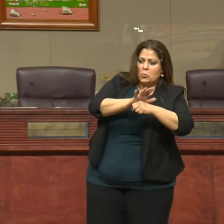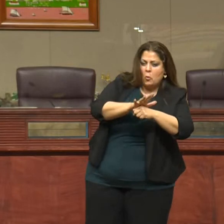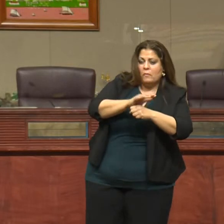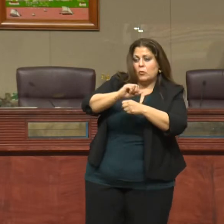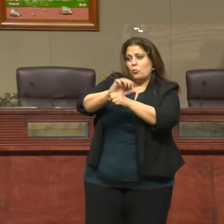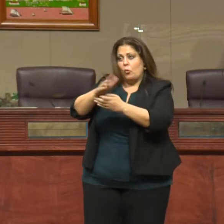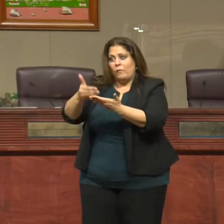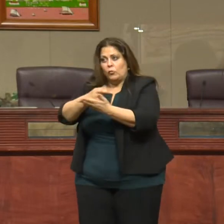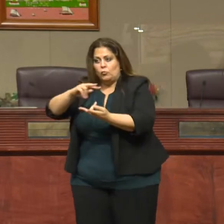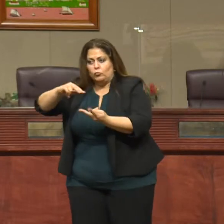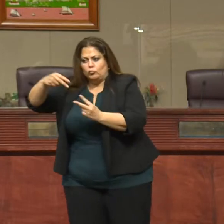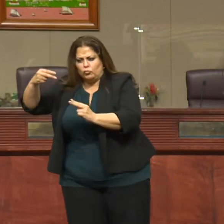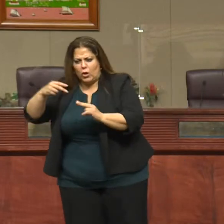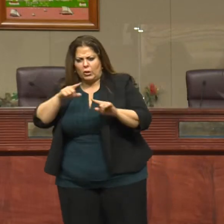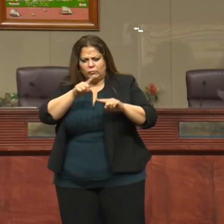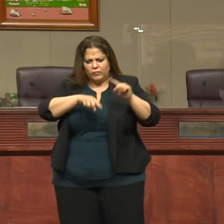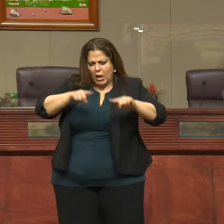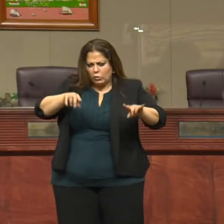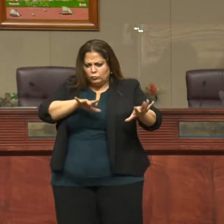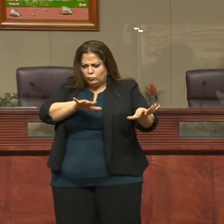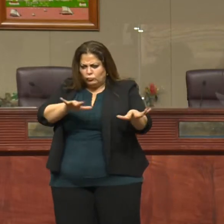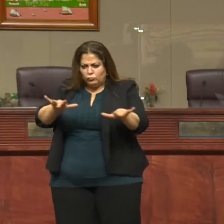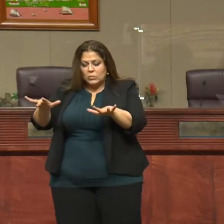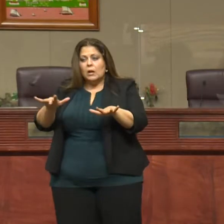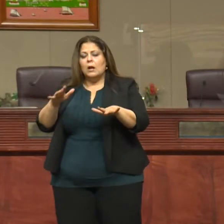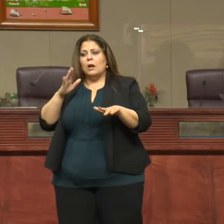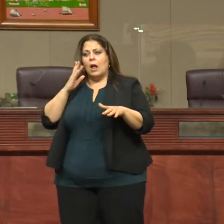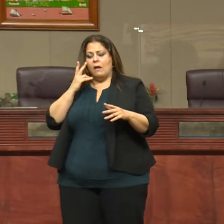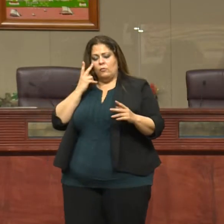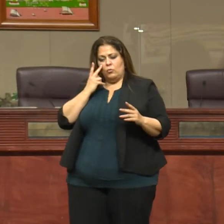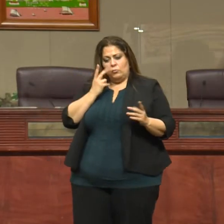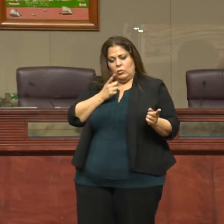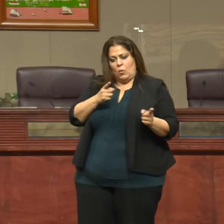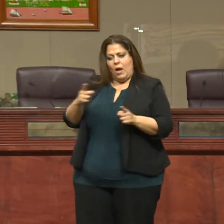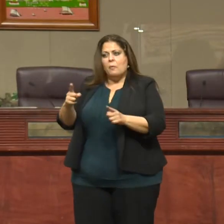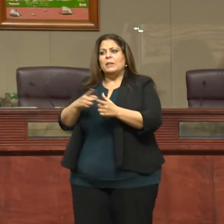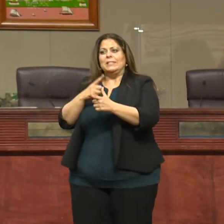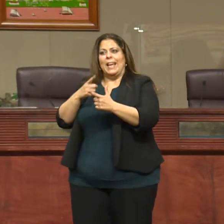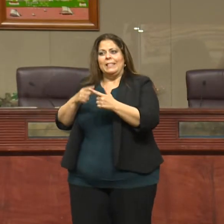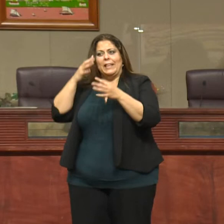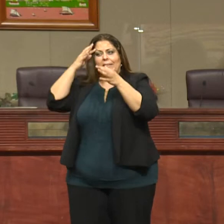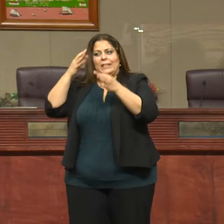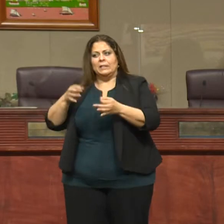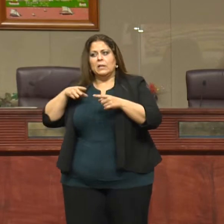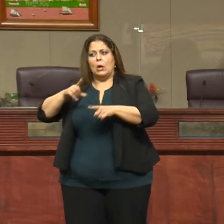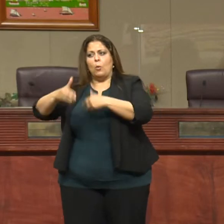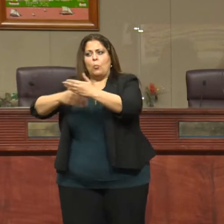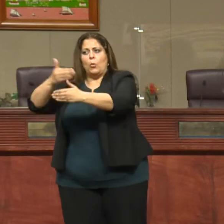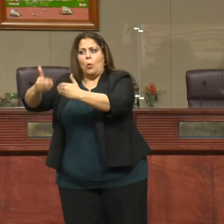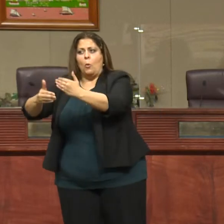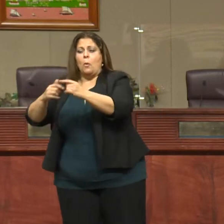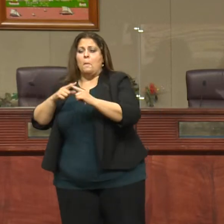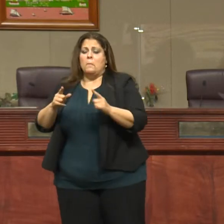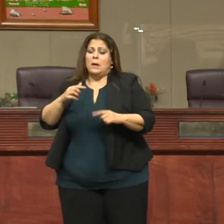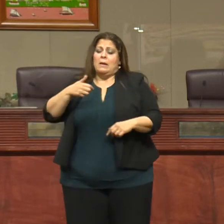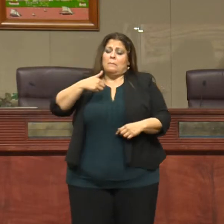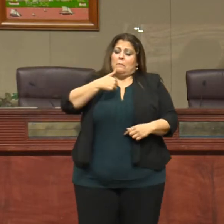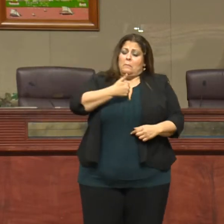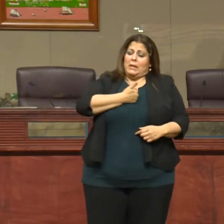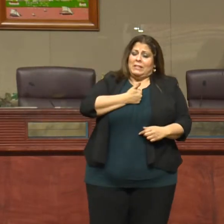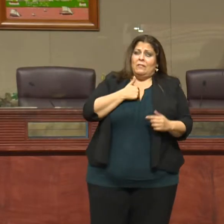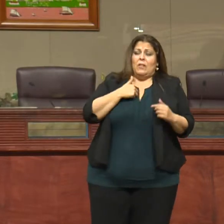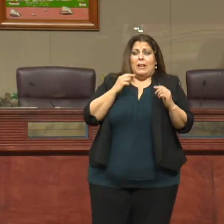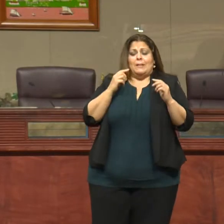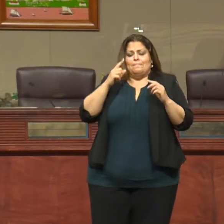the virus, we'll have to make some decisions, but I remain optimistic that we may be able to do that within the